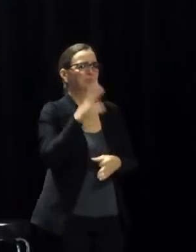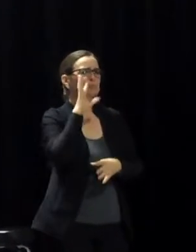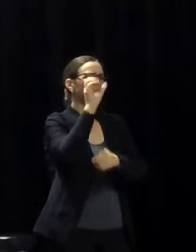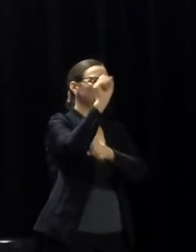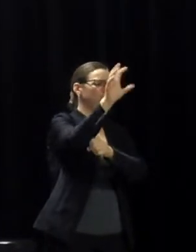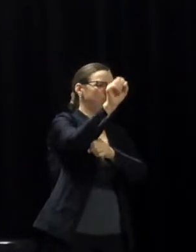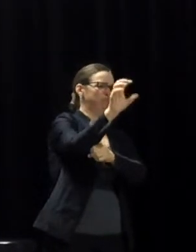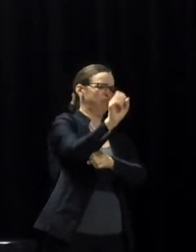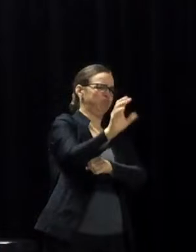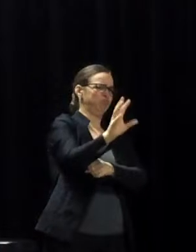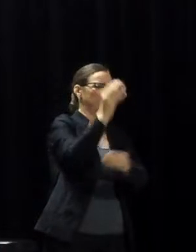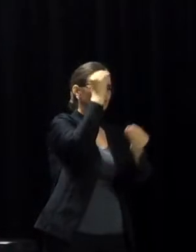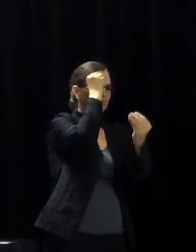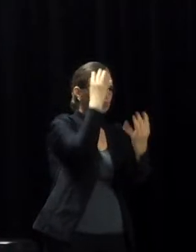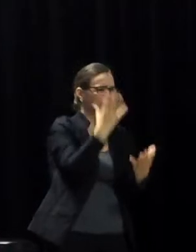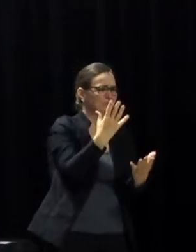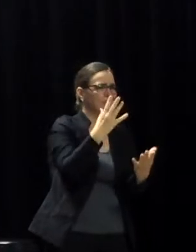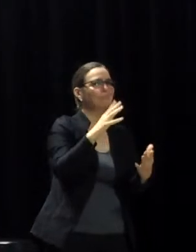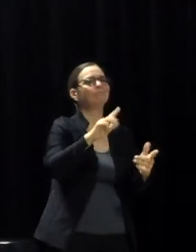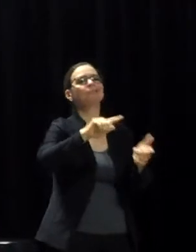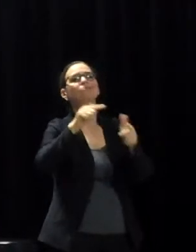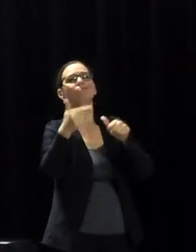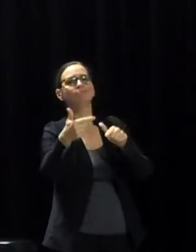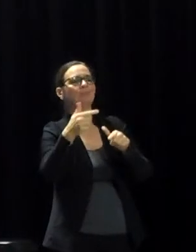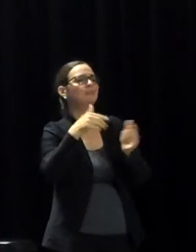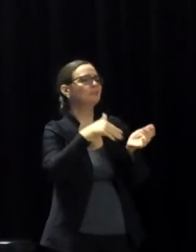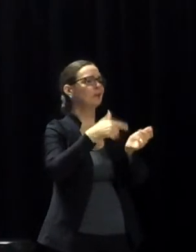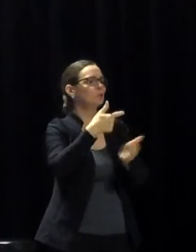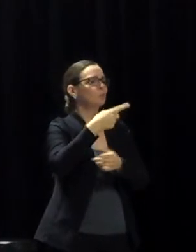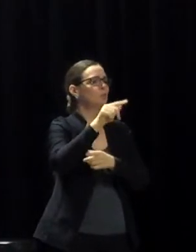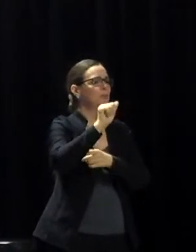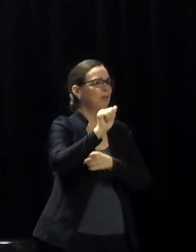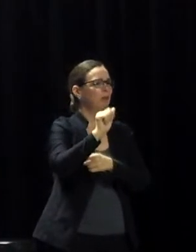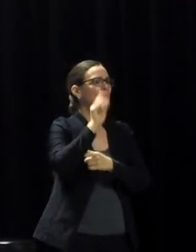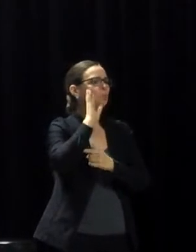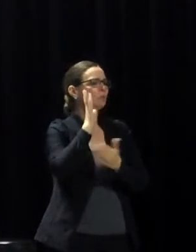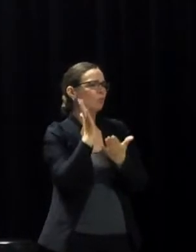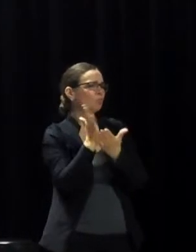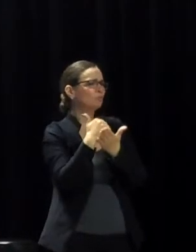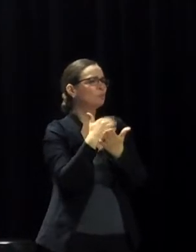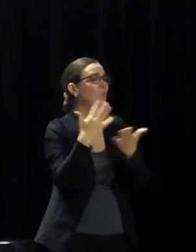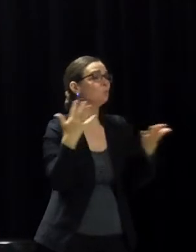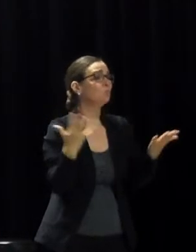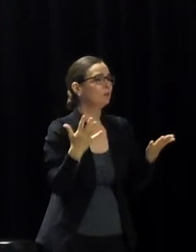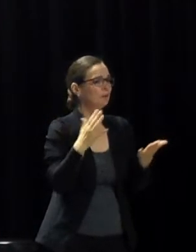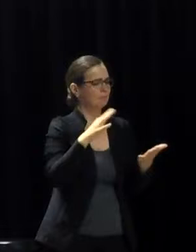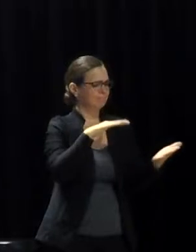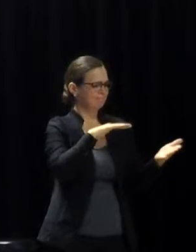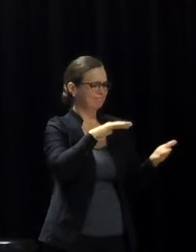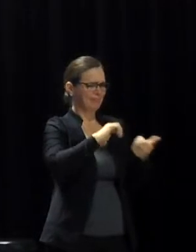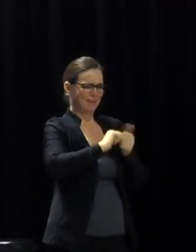go over a case study that we recently did, which really gives visually